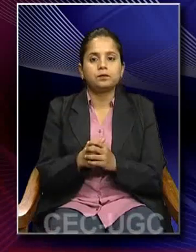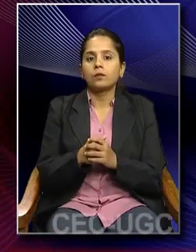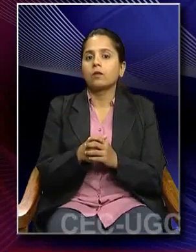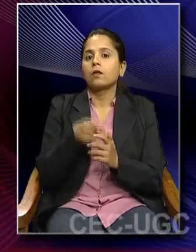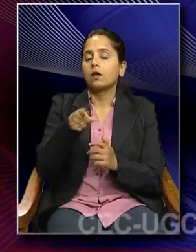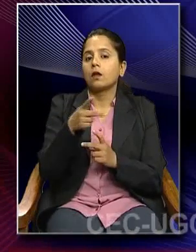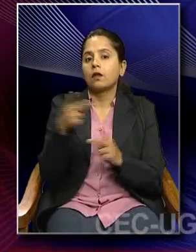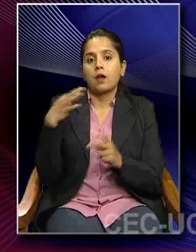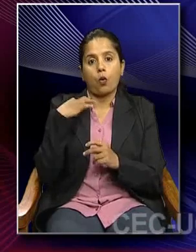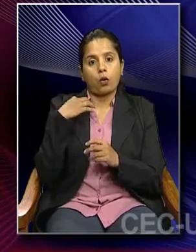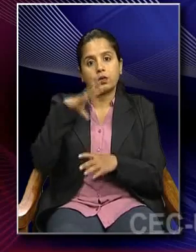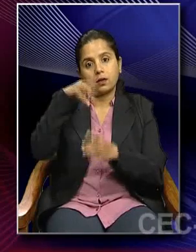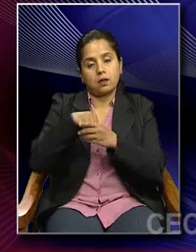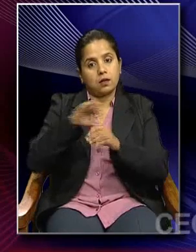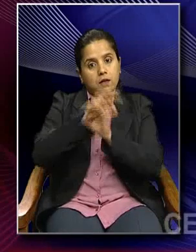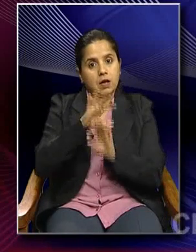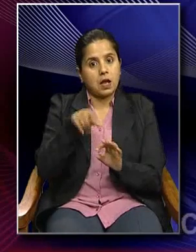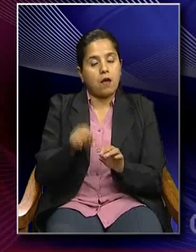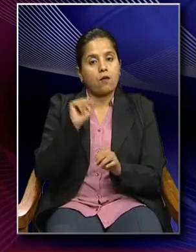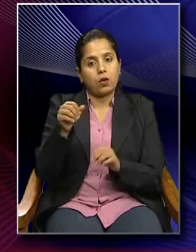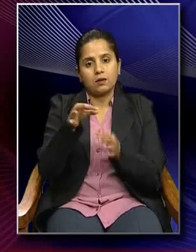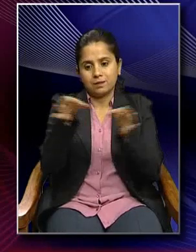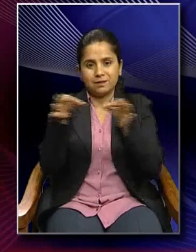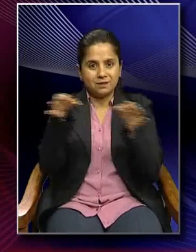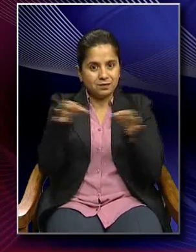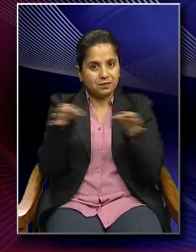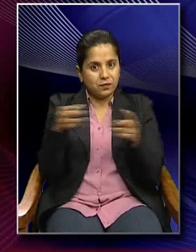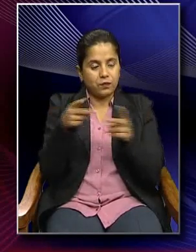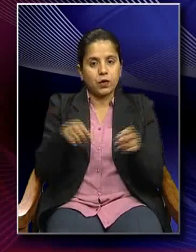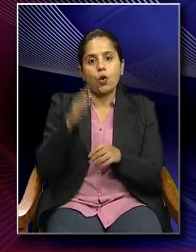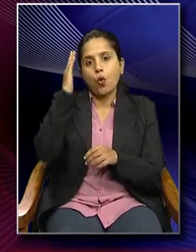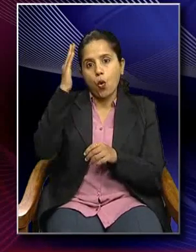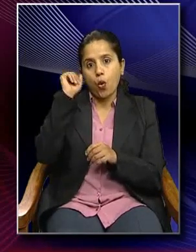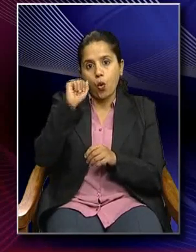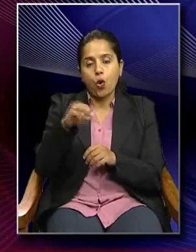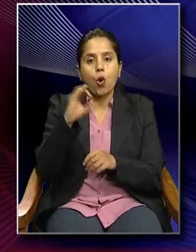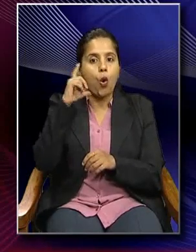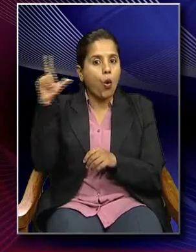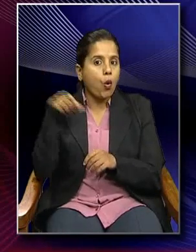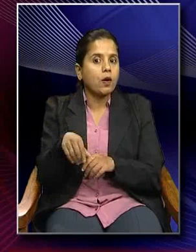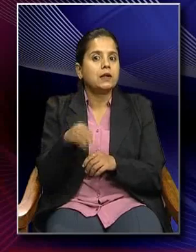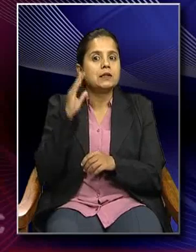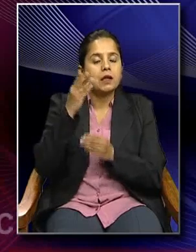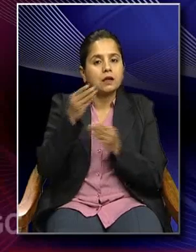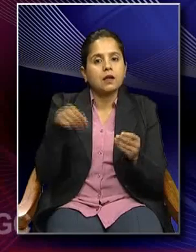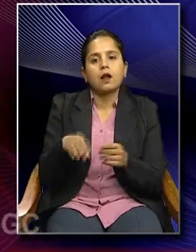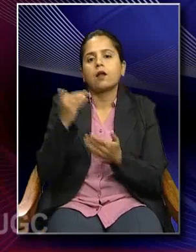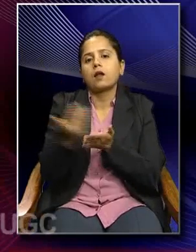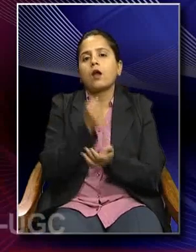is contained in the threads, the oil in the oil seeds, and the curd in the